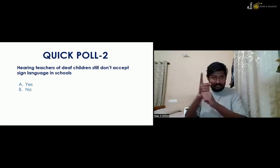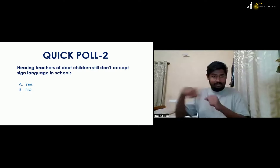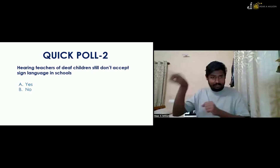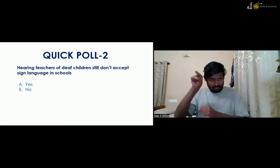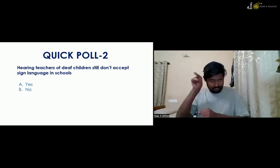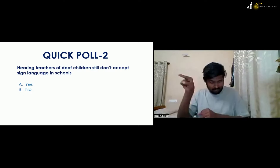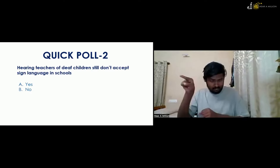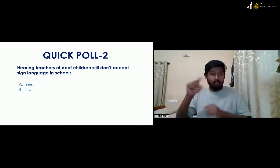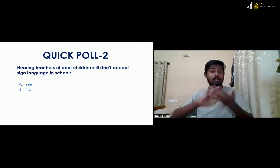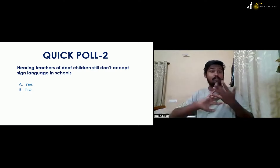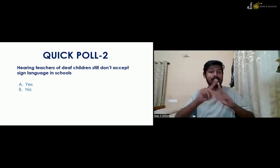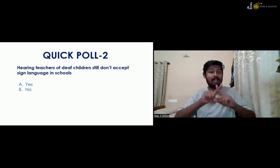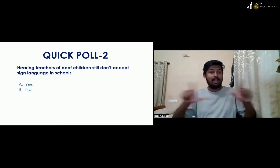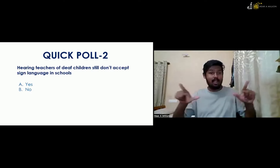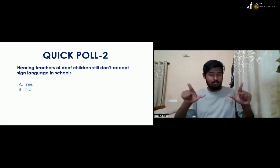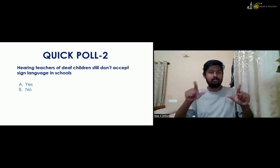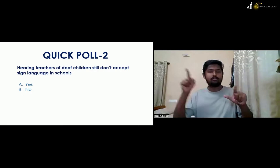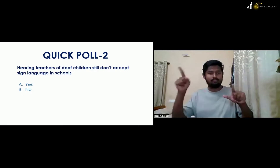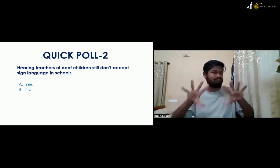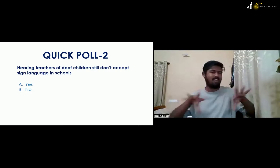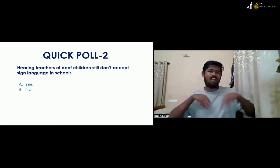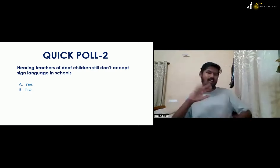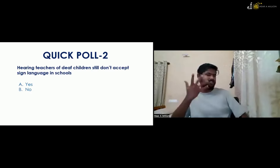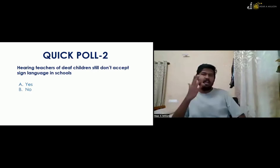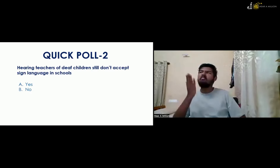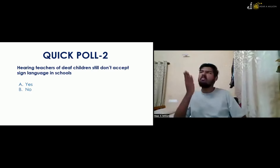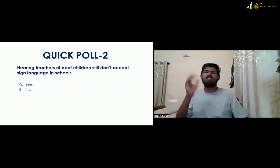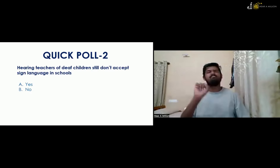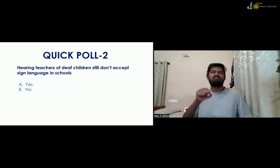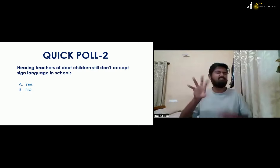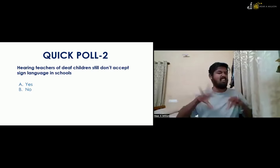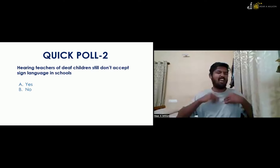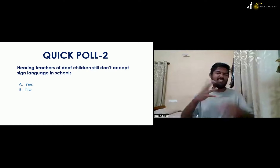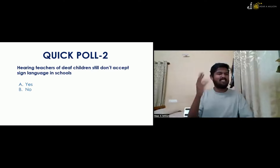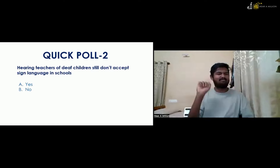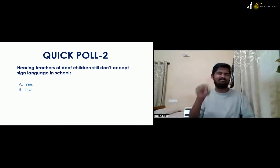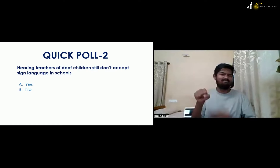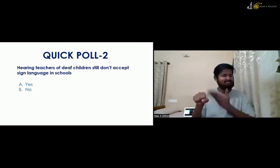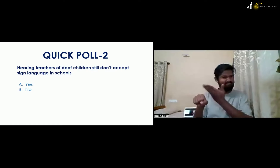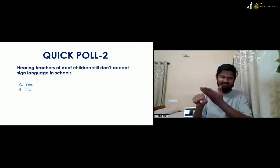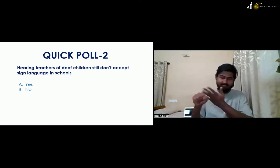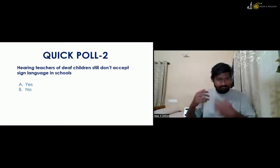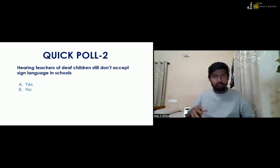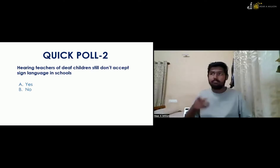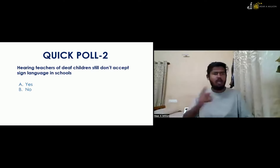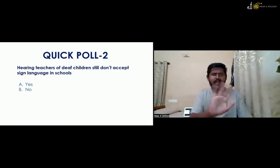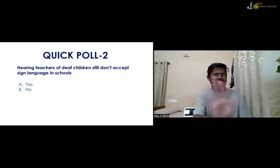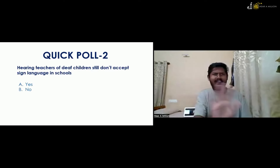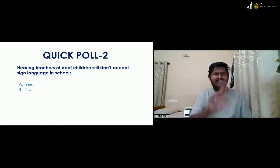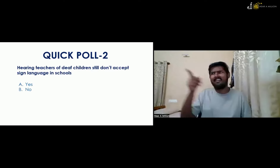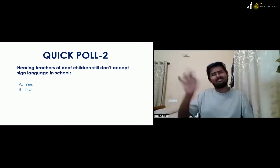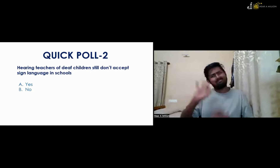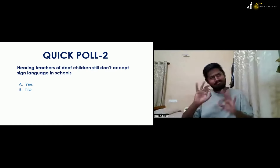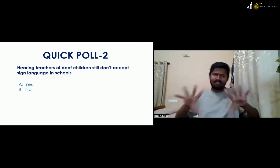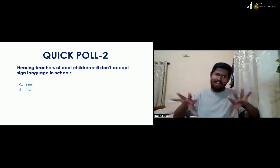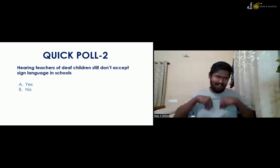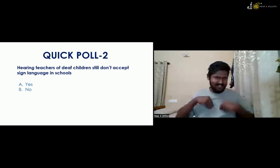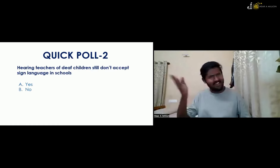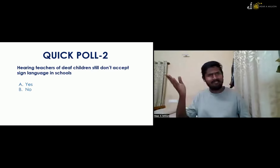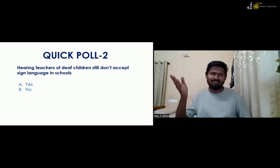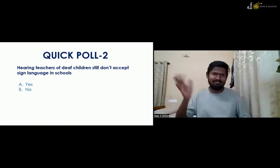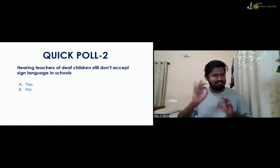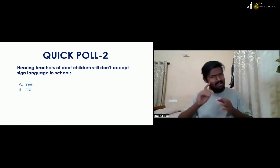So deaf children who have the hearing teachers in their schools, teachers who are not ready to accept the sign language, you have to